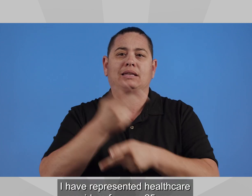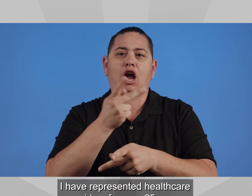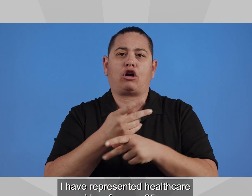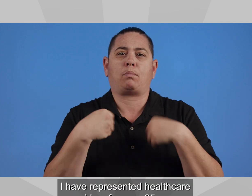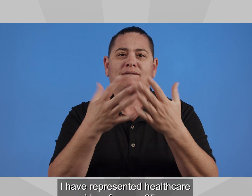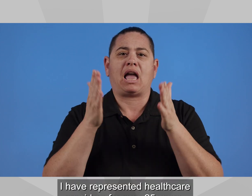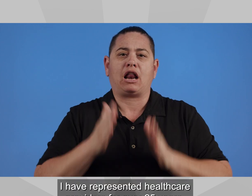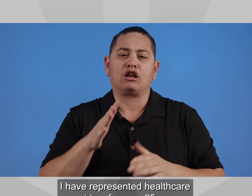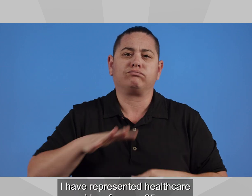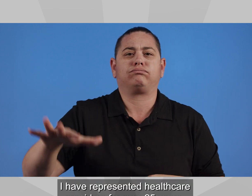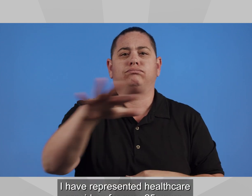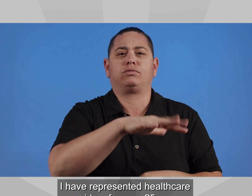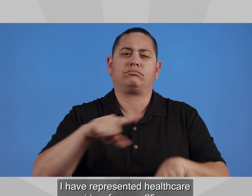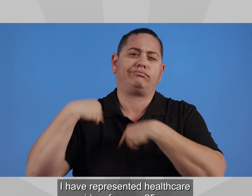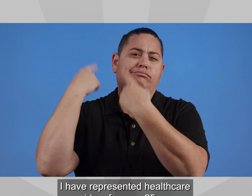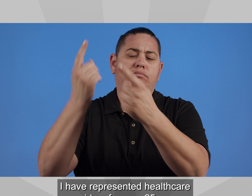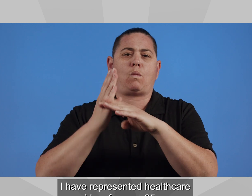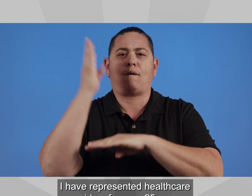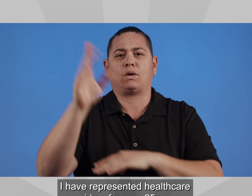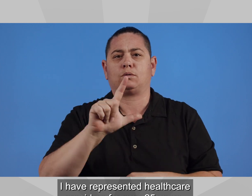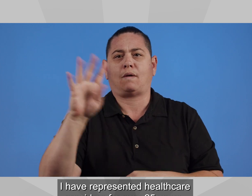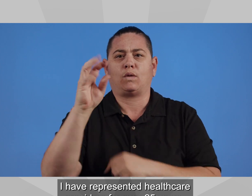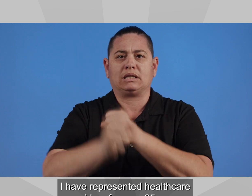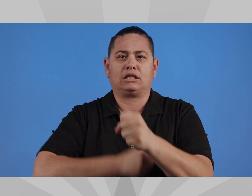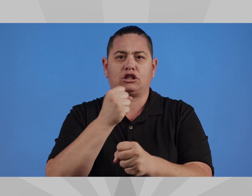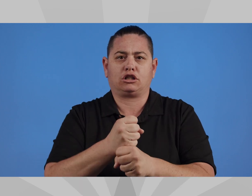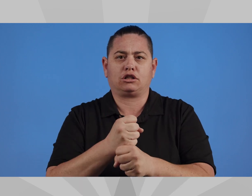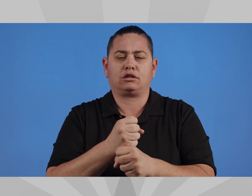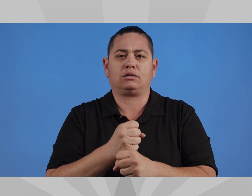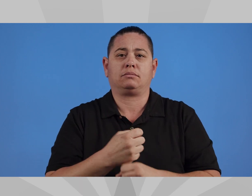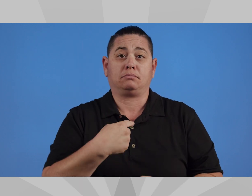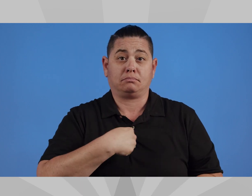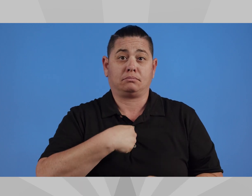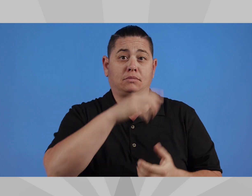I have represented healthcare providers for over 25 years.